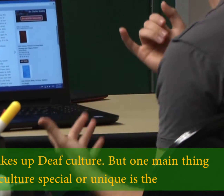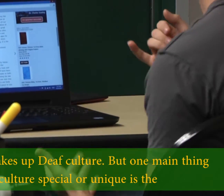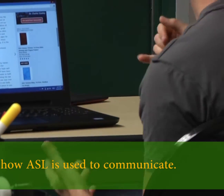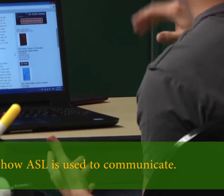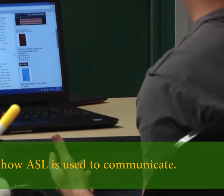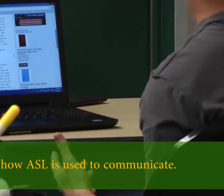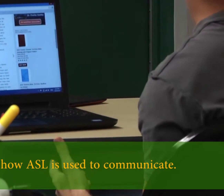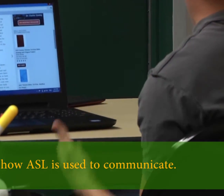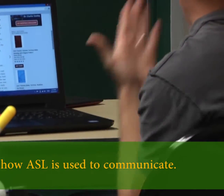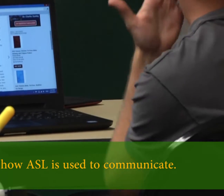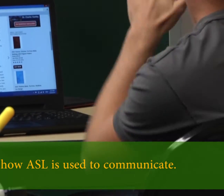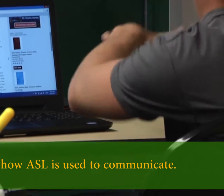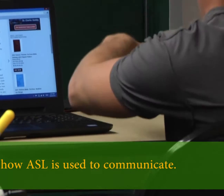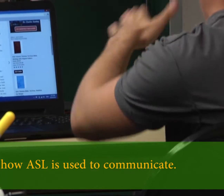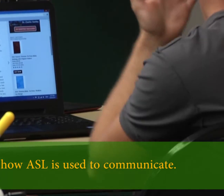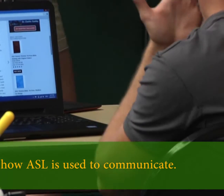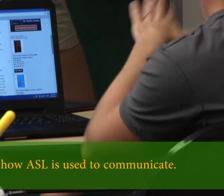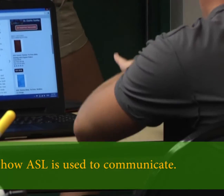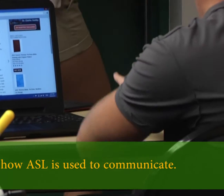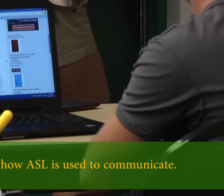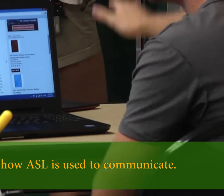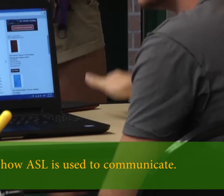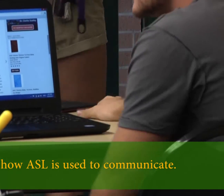the language. How ASL is used to communicate.